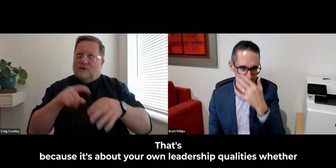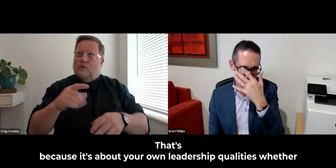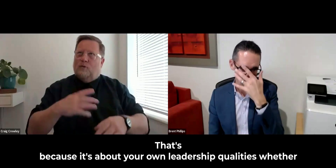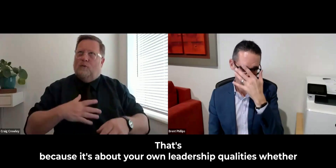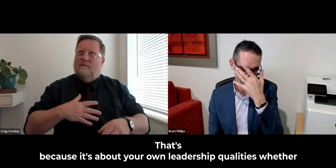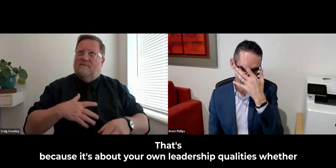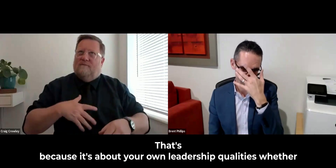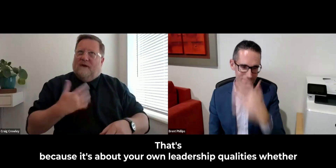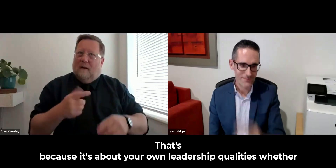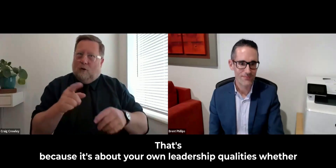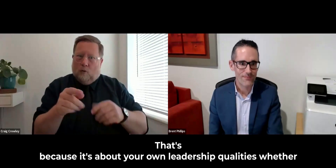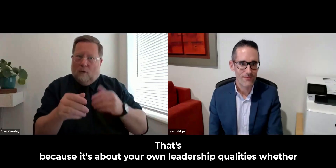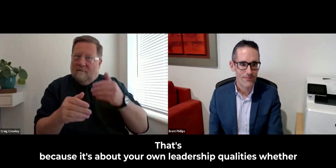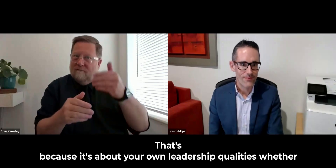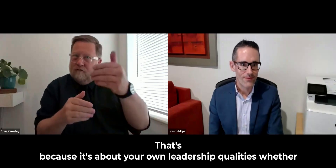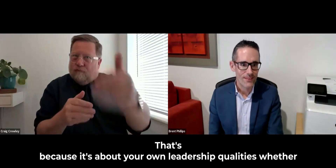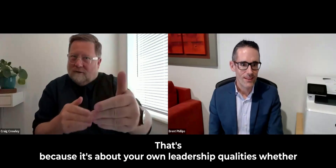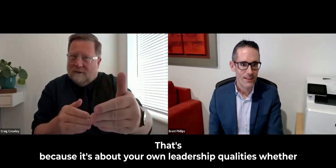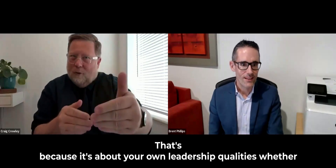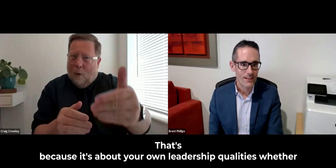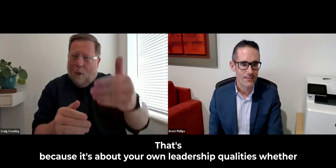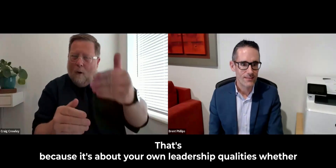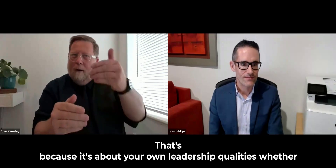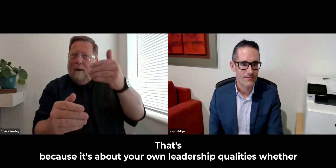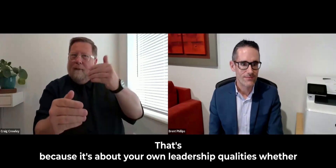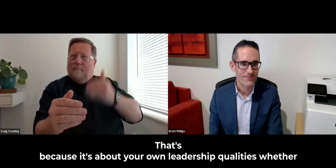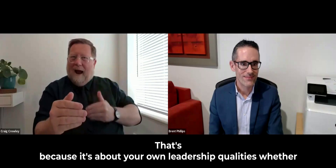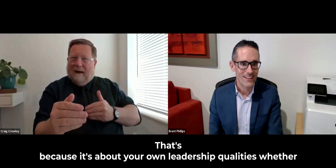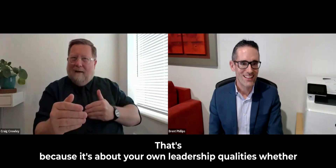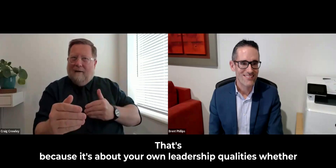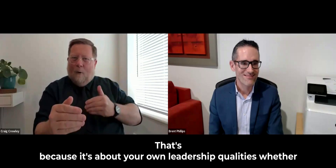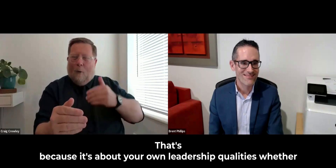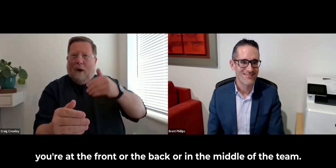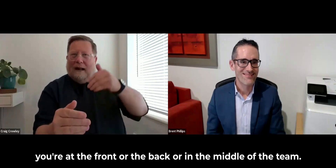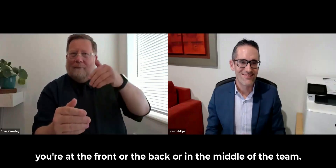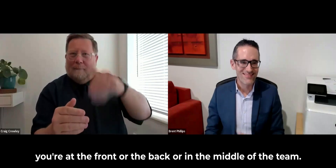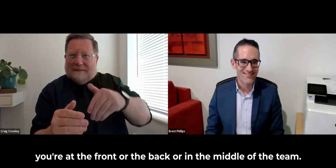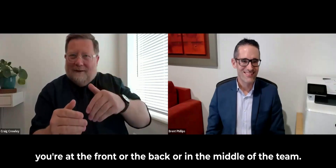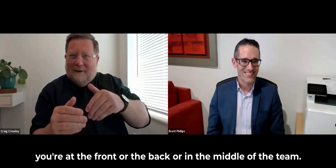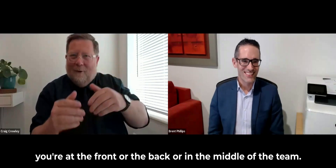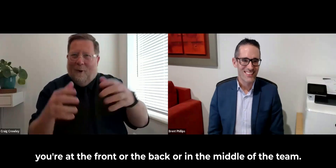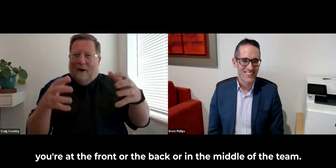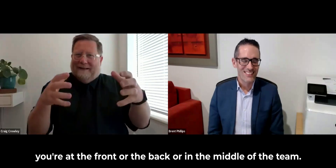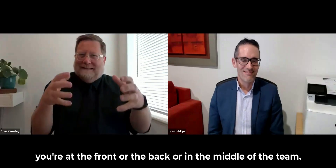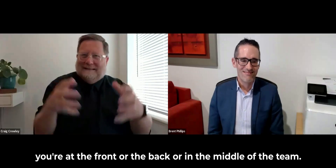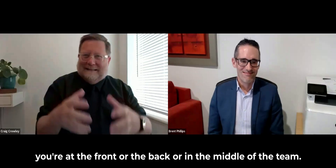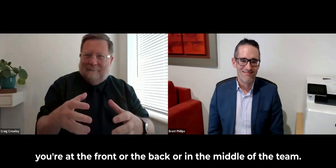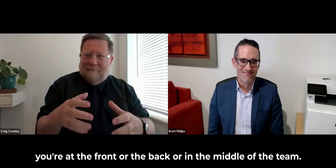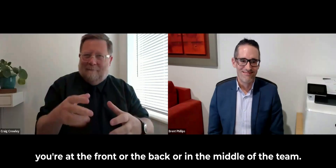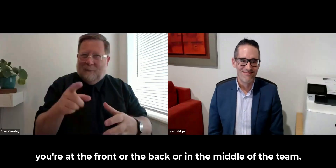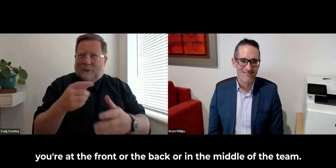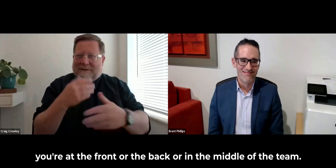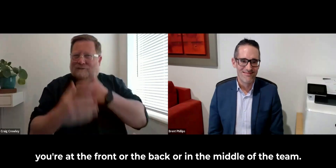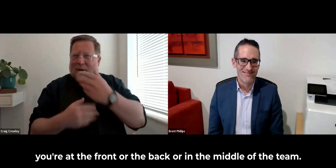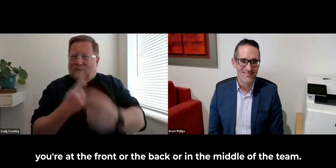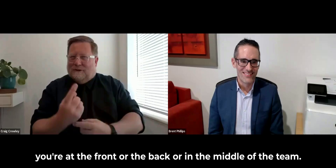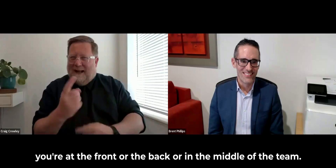That's because it's about your own leadership qualities, whether you're at the front or the back or in the middle of the